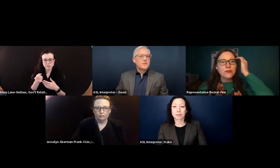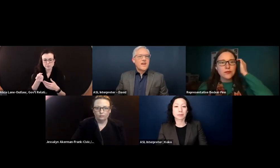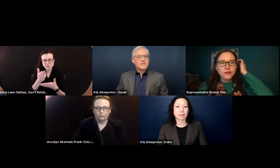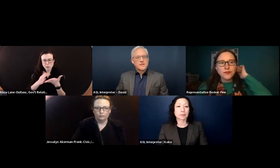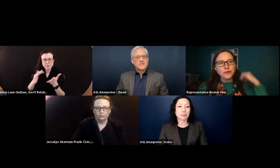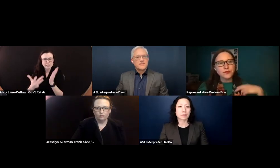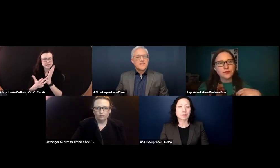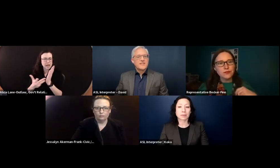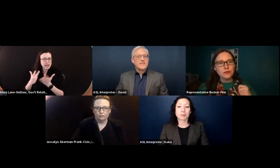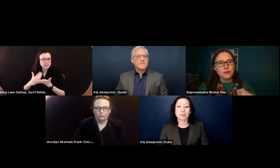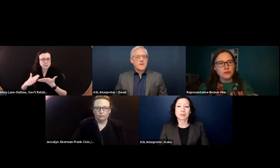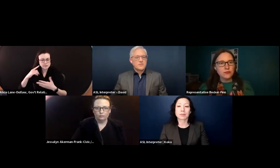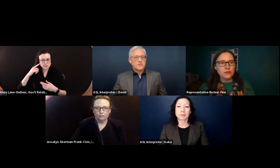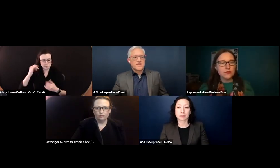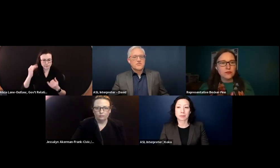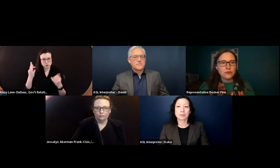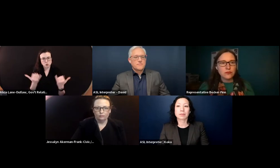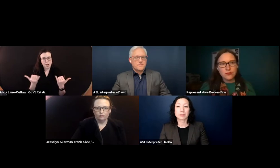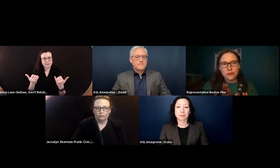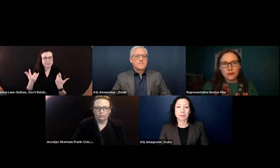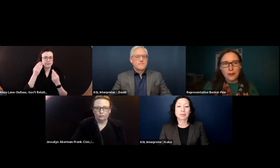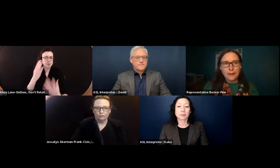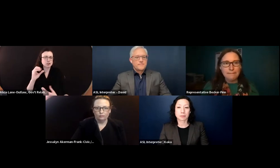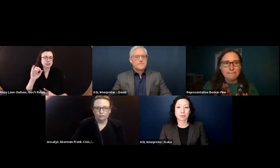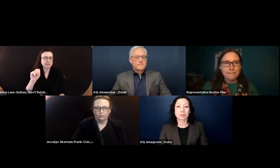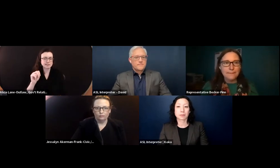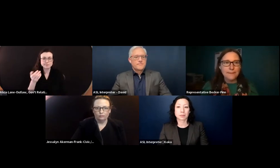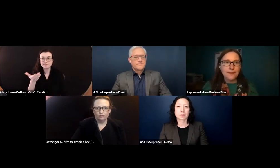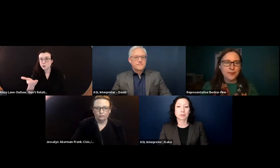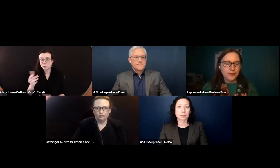the technical aspects of today's informational session.